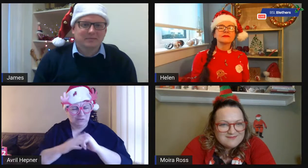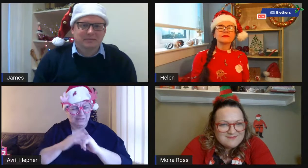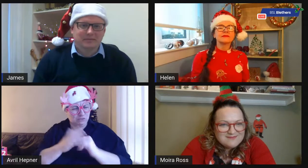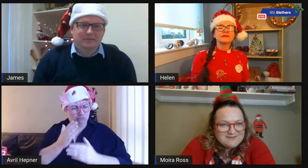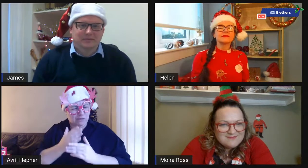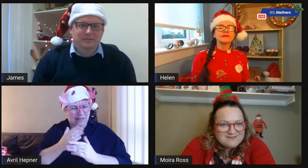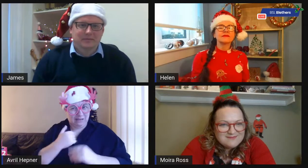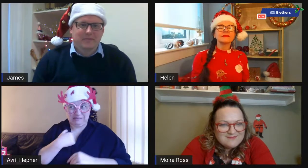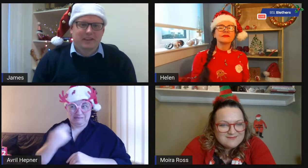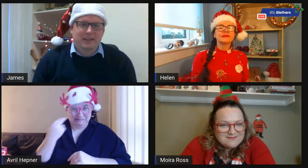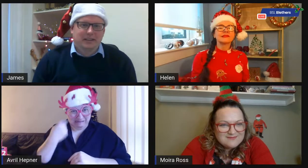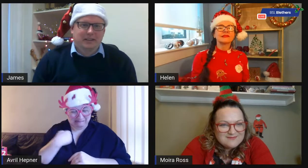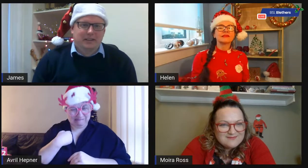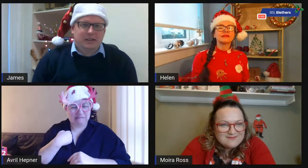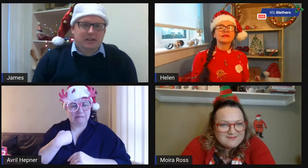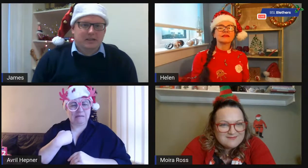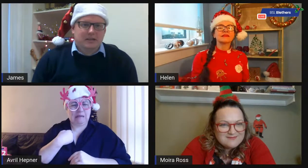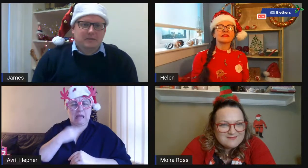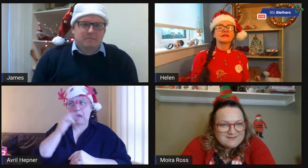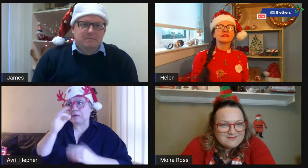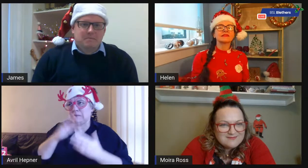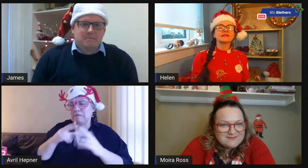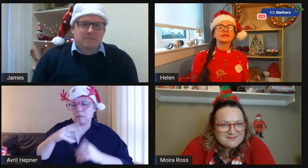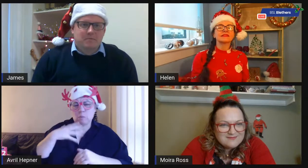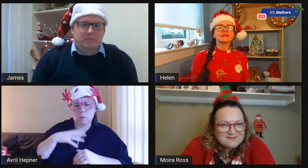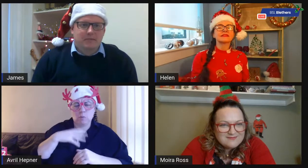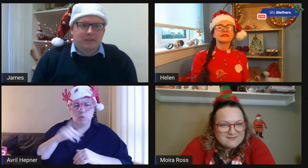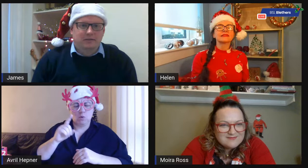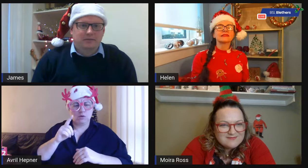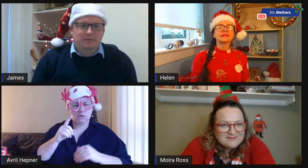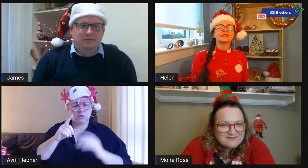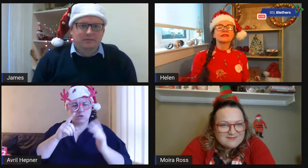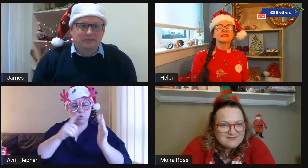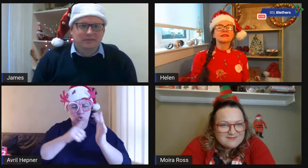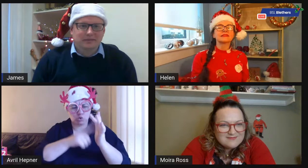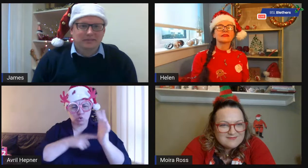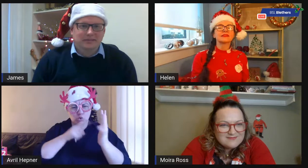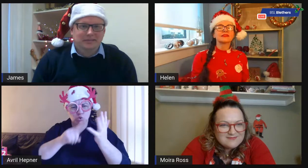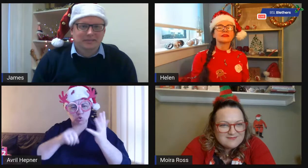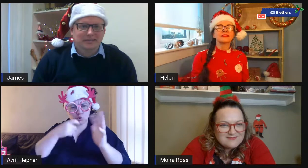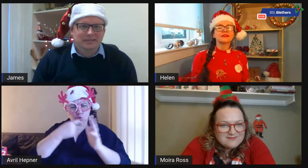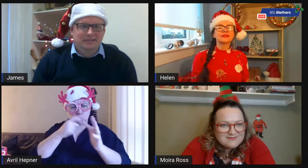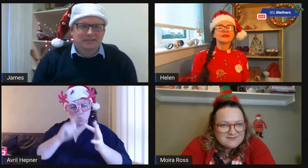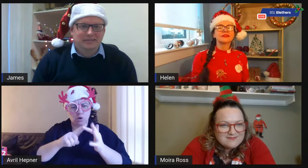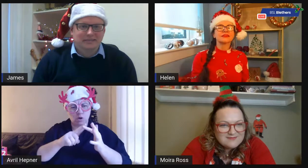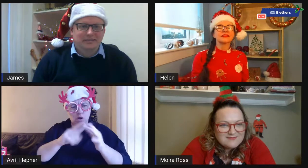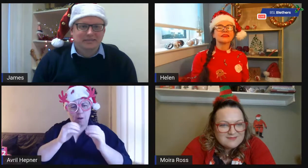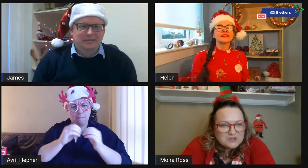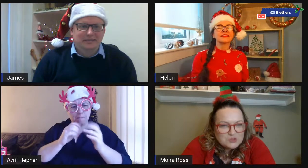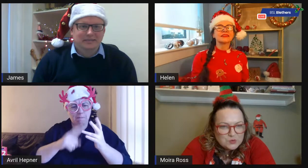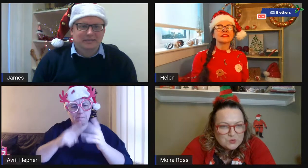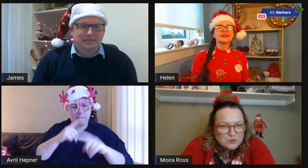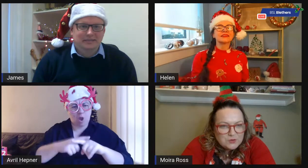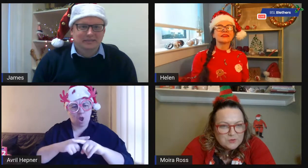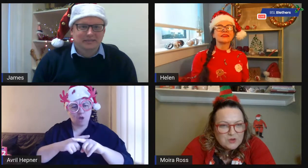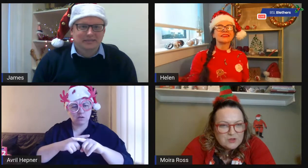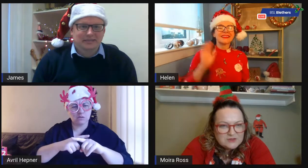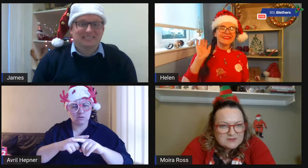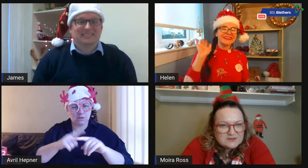My favourite Christmas present was a bit weird, really, as a deaf person. But I remember plaguing my mum and dad for a